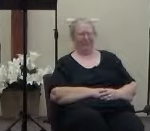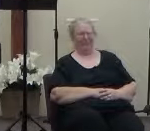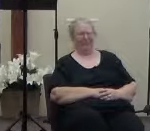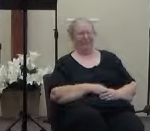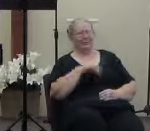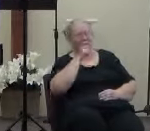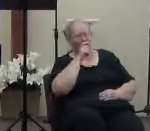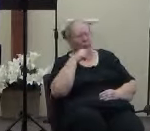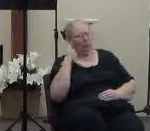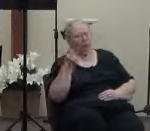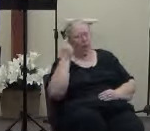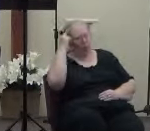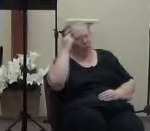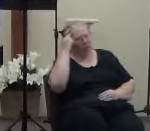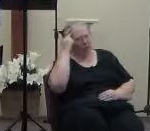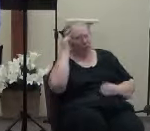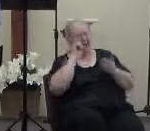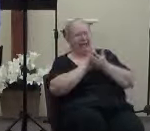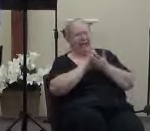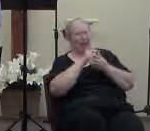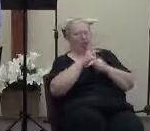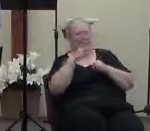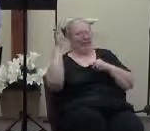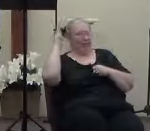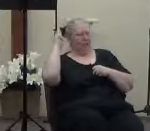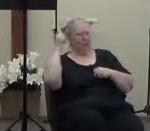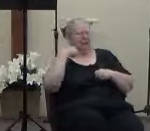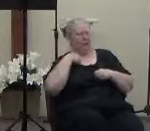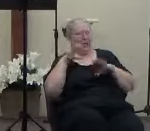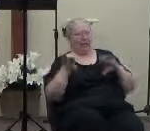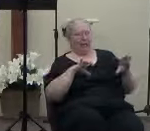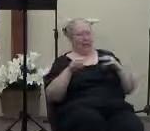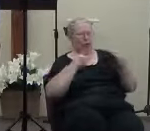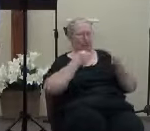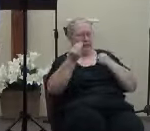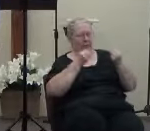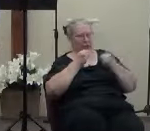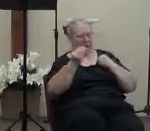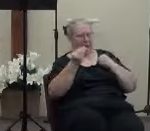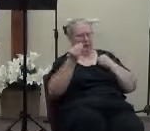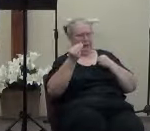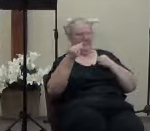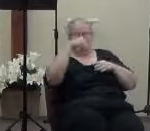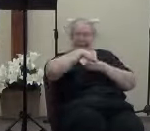Who would have ever thunk 3 years ago that I would be doing ministry in